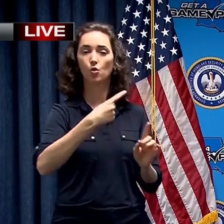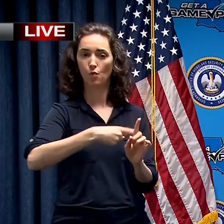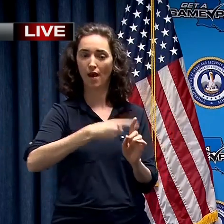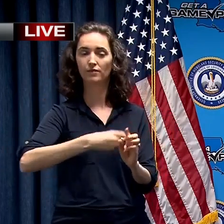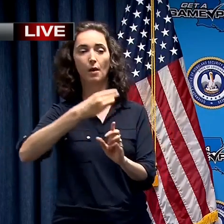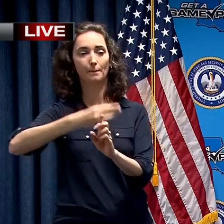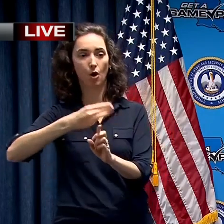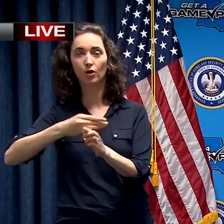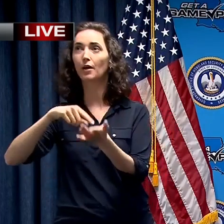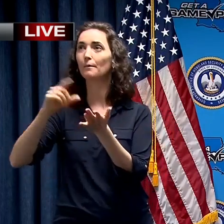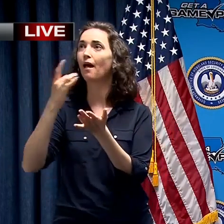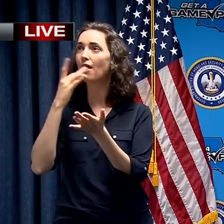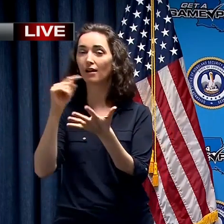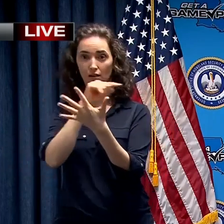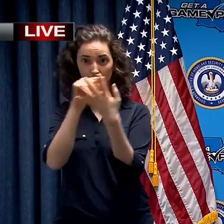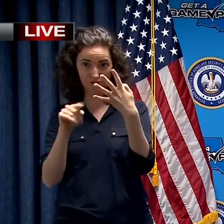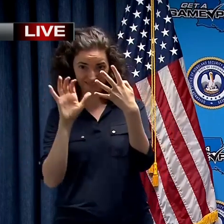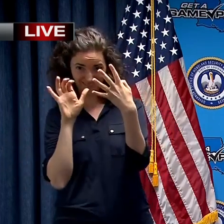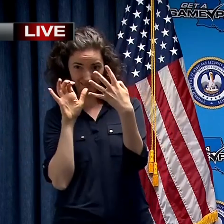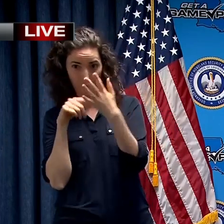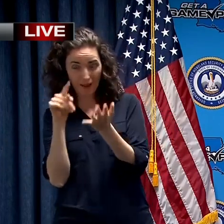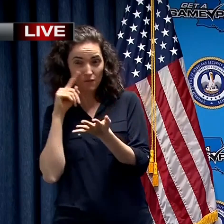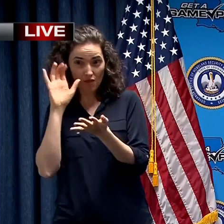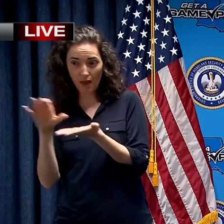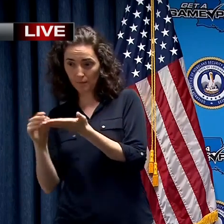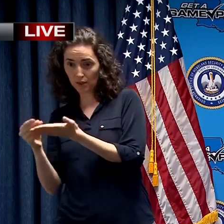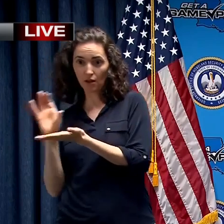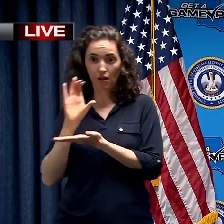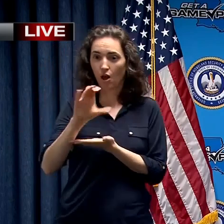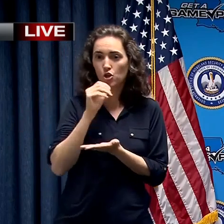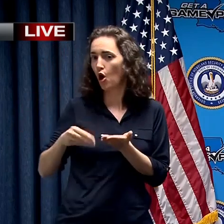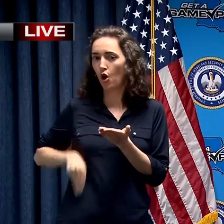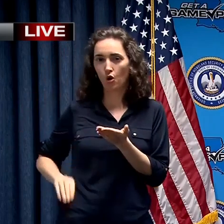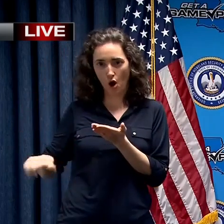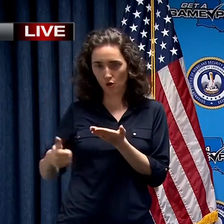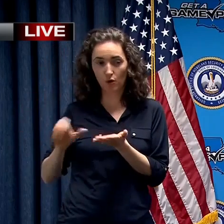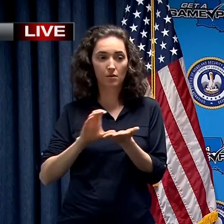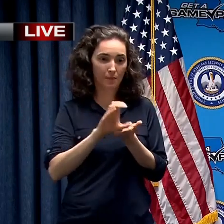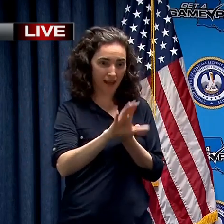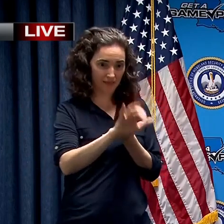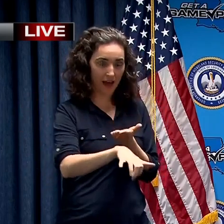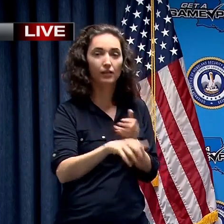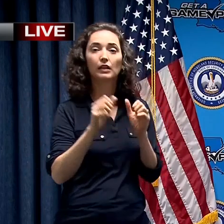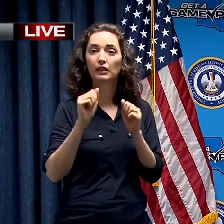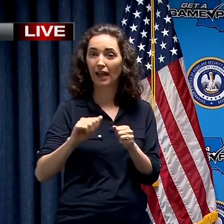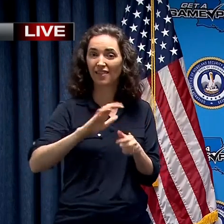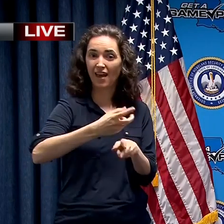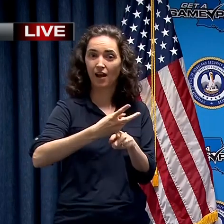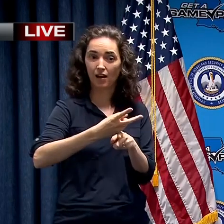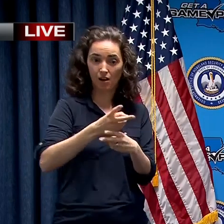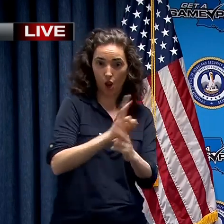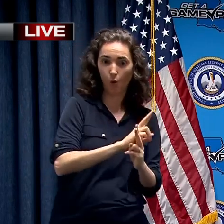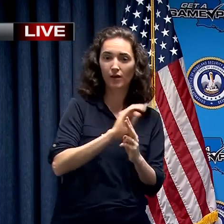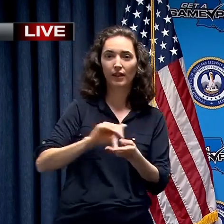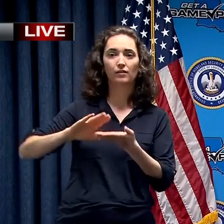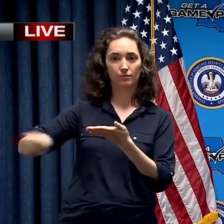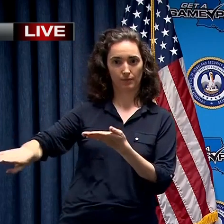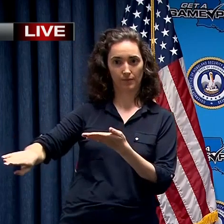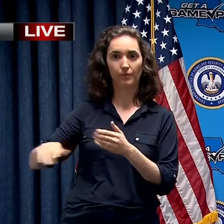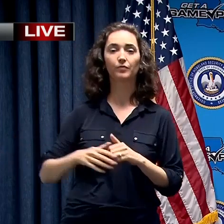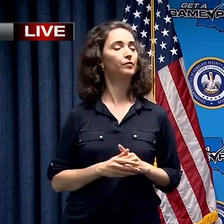or utilities. So to find out more, please go to SBA.gov. I'd also like to remind everyone that yesterday we launched a text